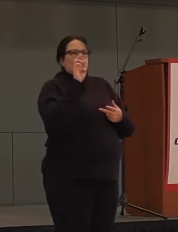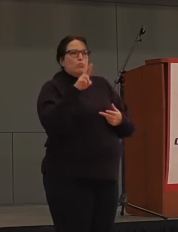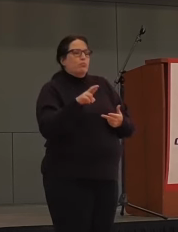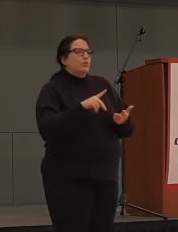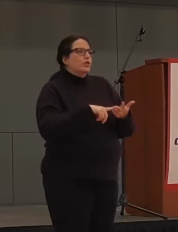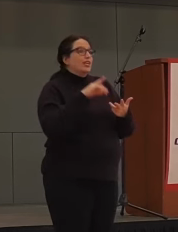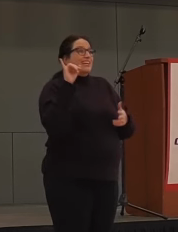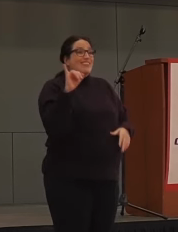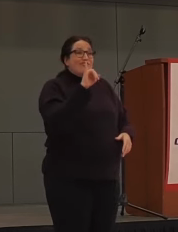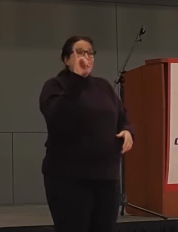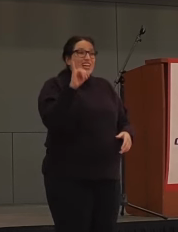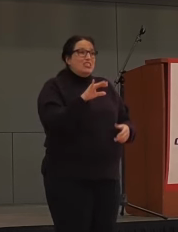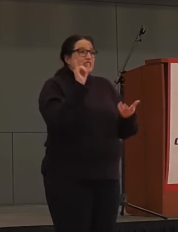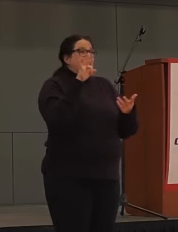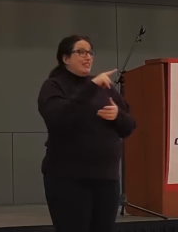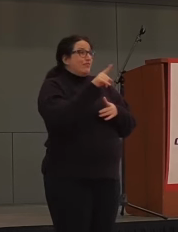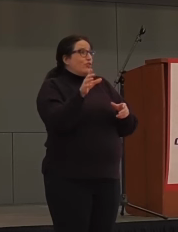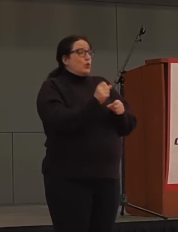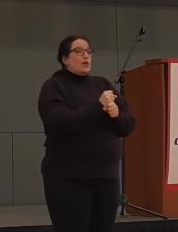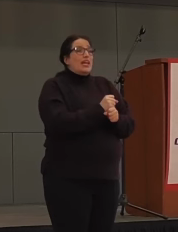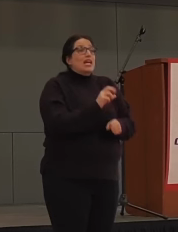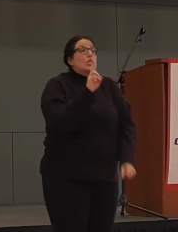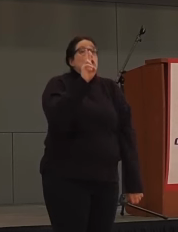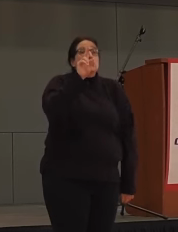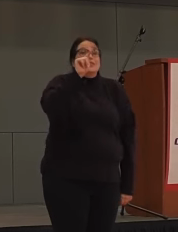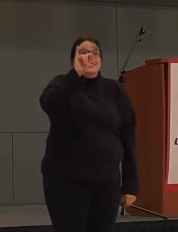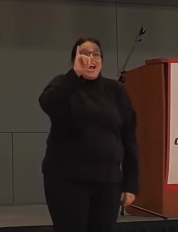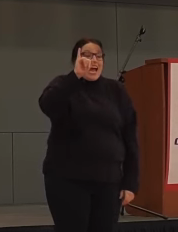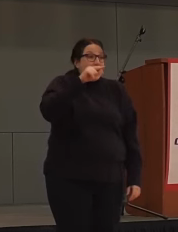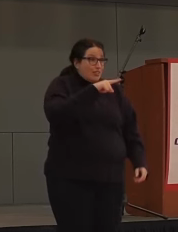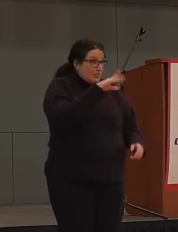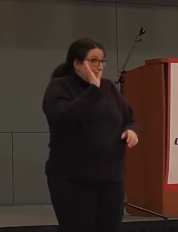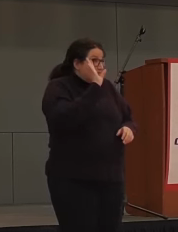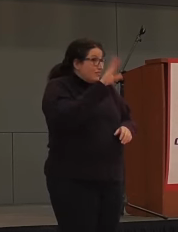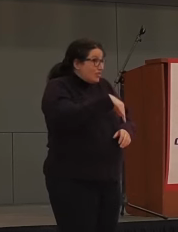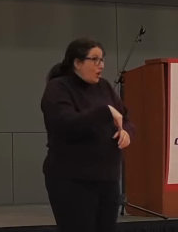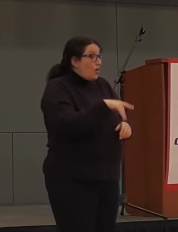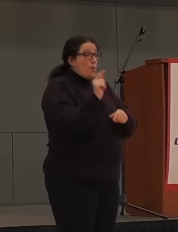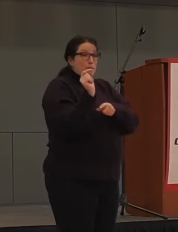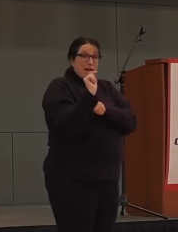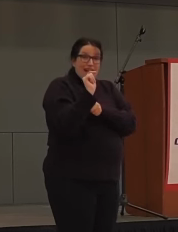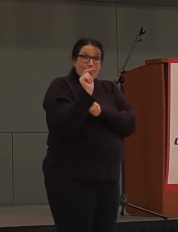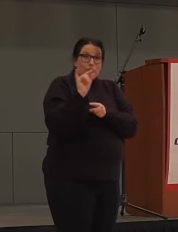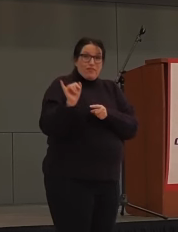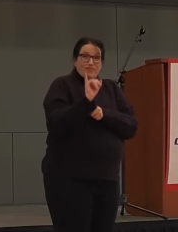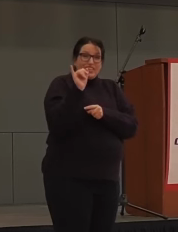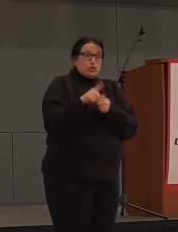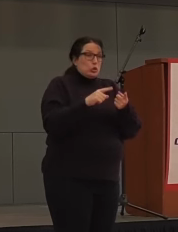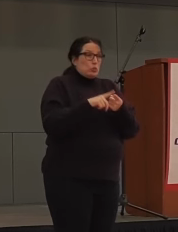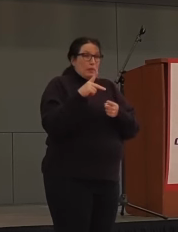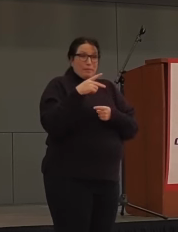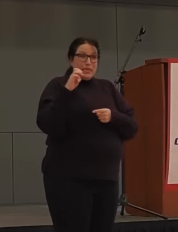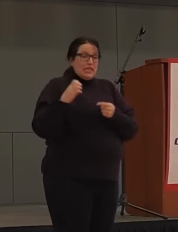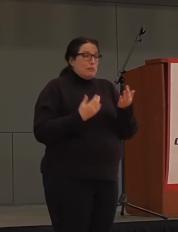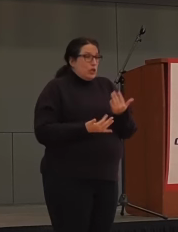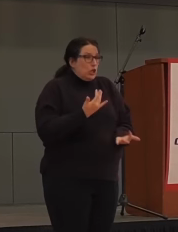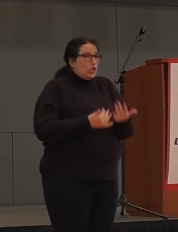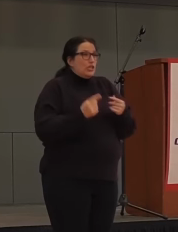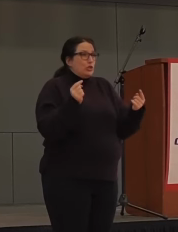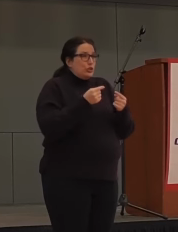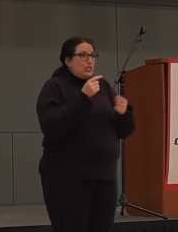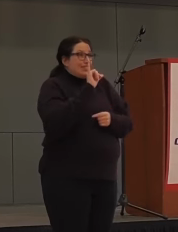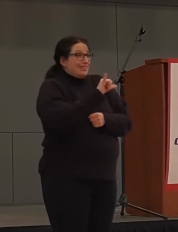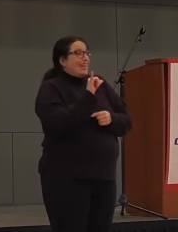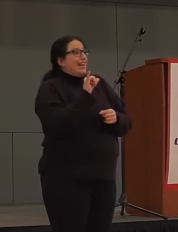as common as a urinary tract infection may cause symptoms